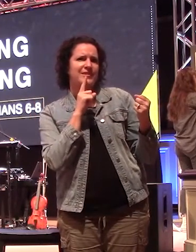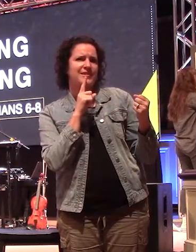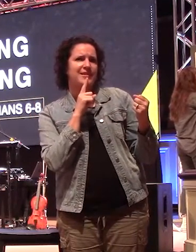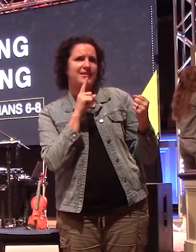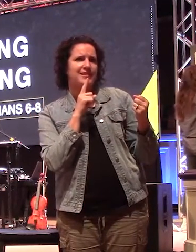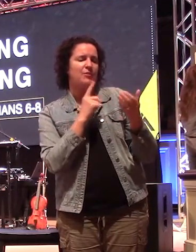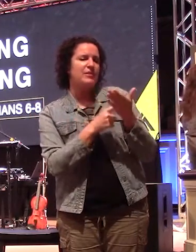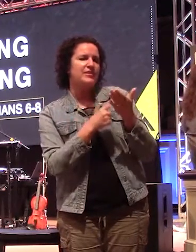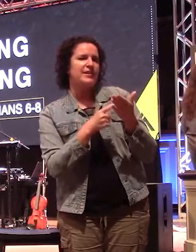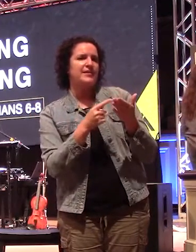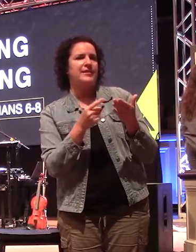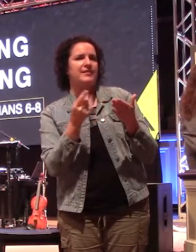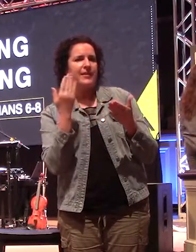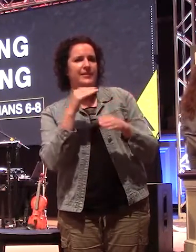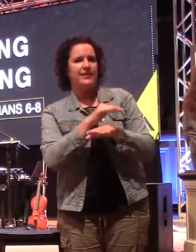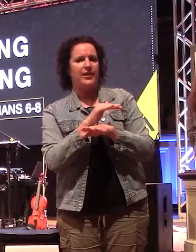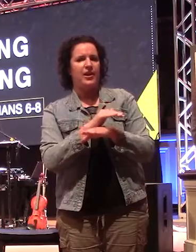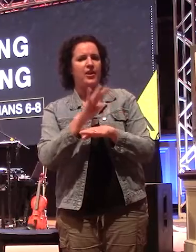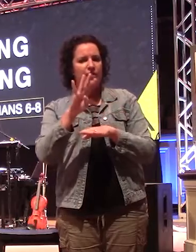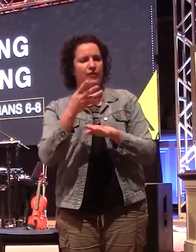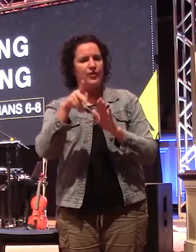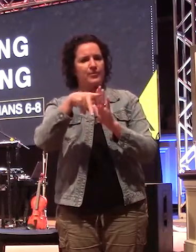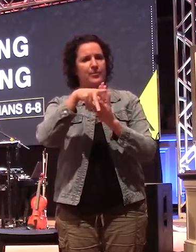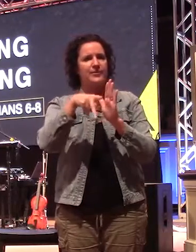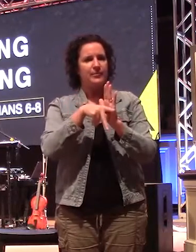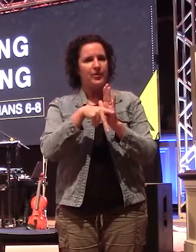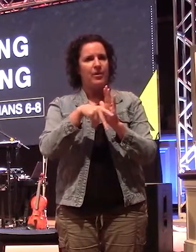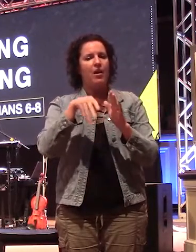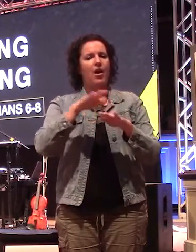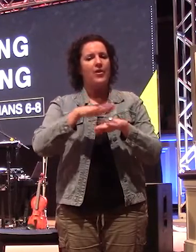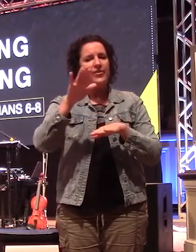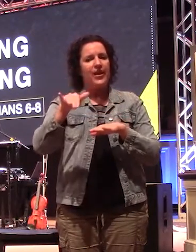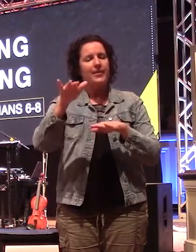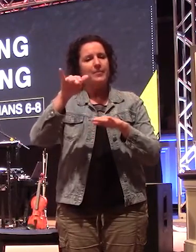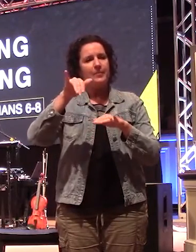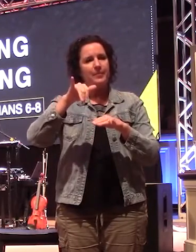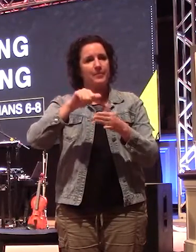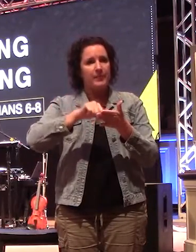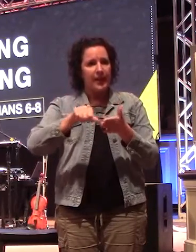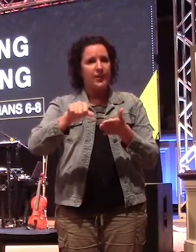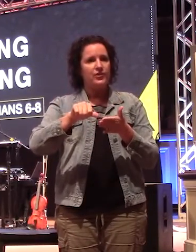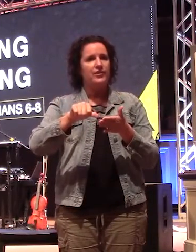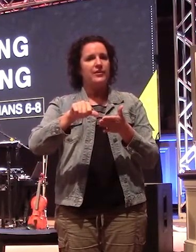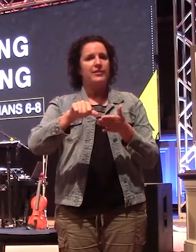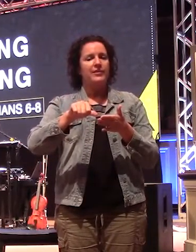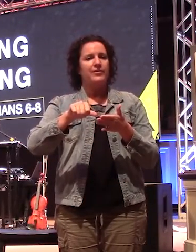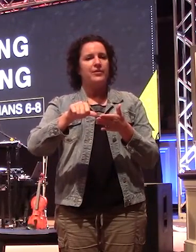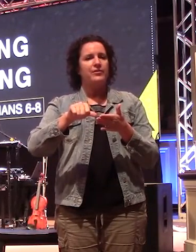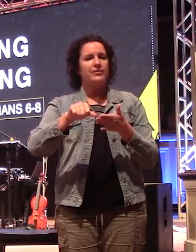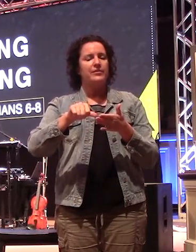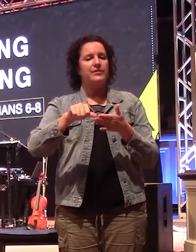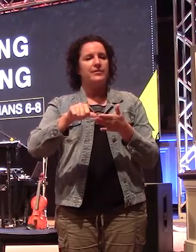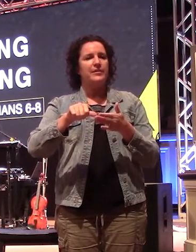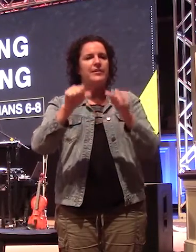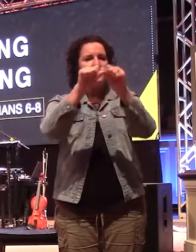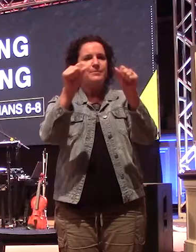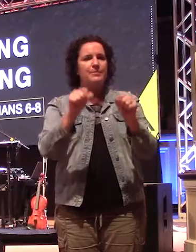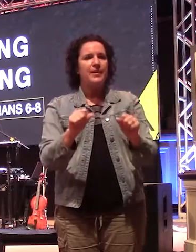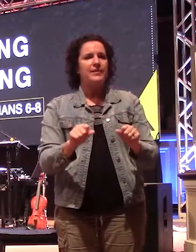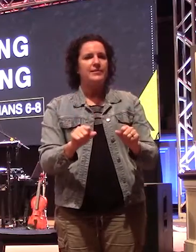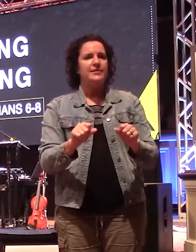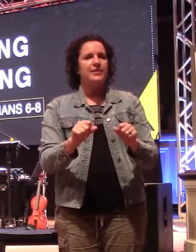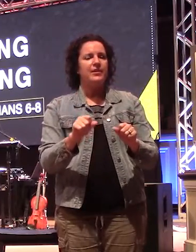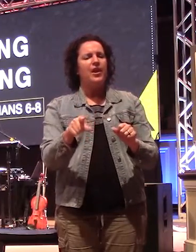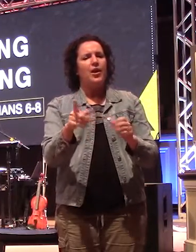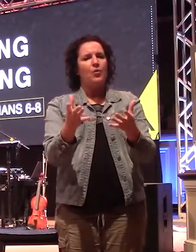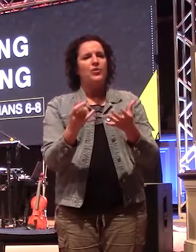have. And here's the fourth principle. On that page, there are some blank lines there at the bottom of the page of number four. I'd